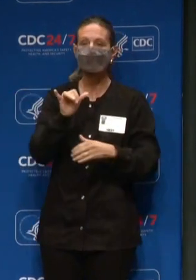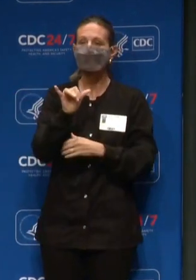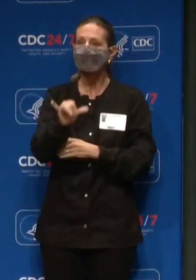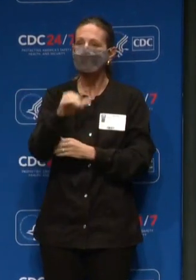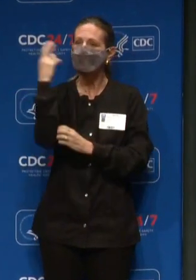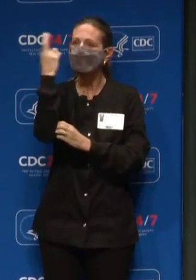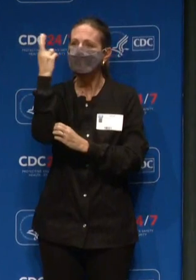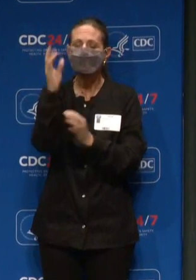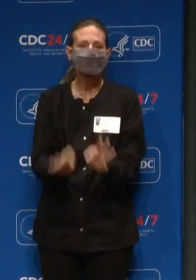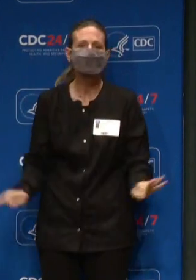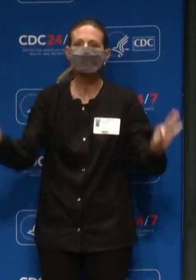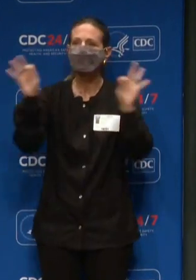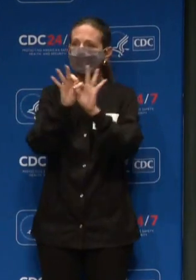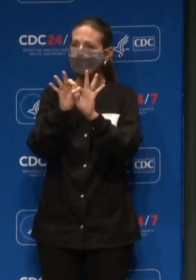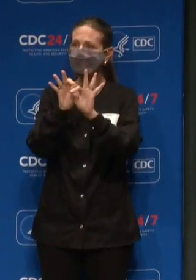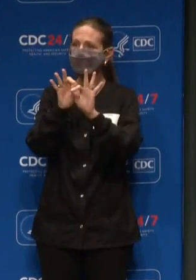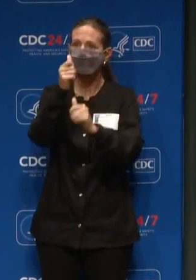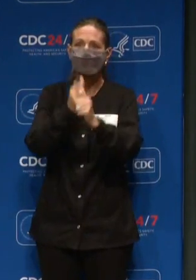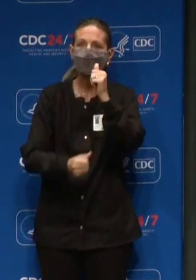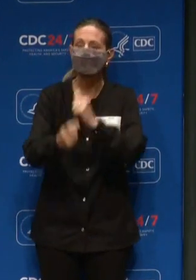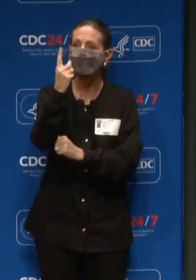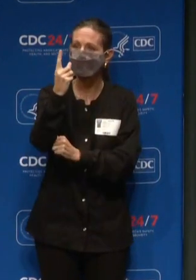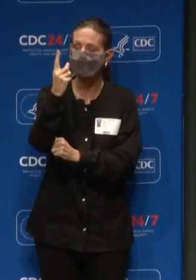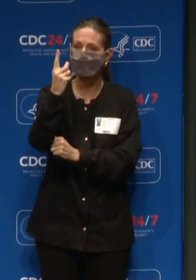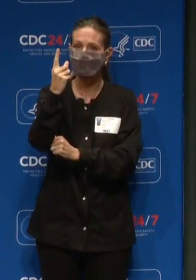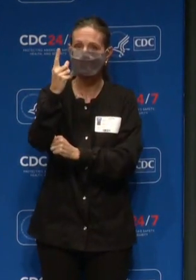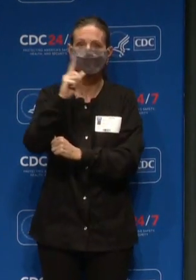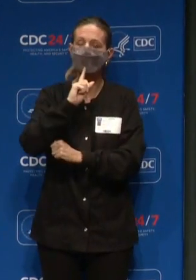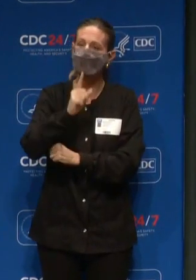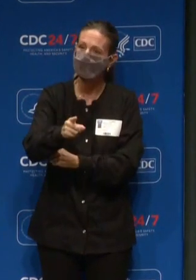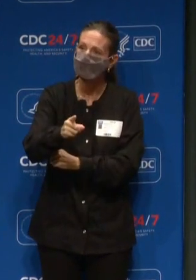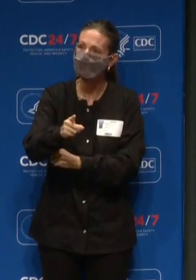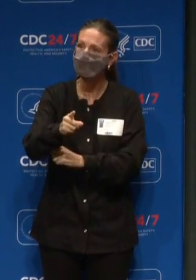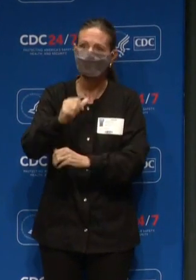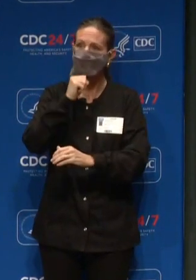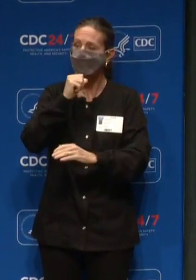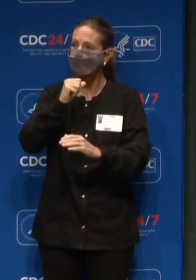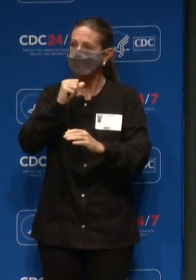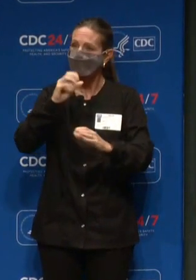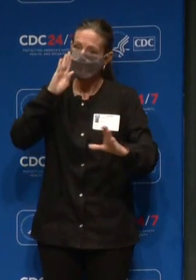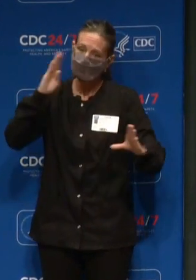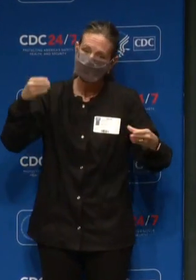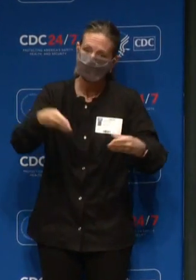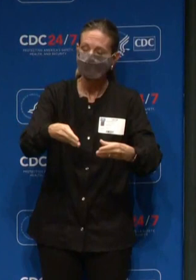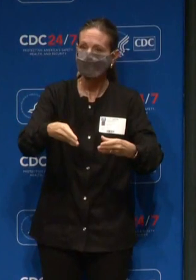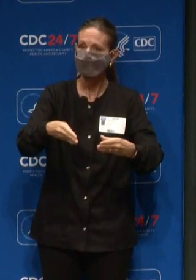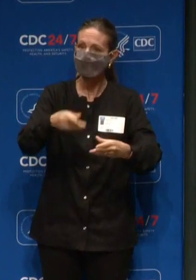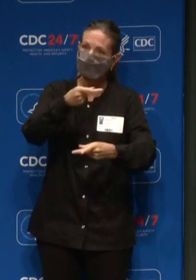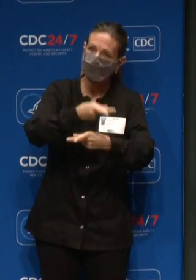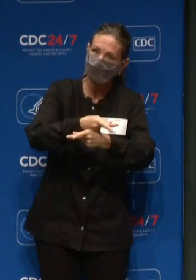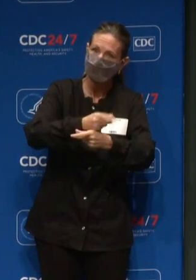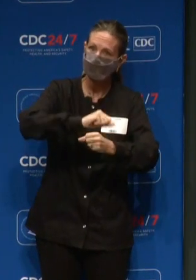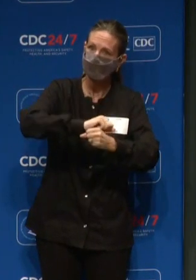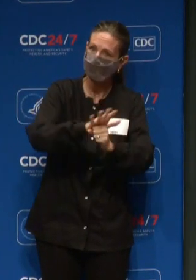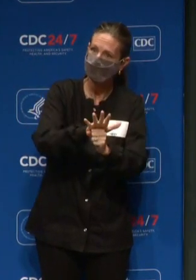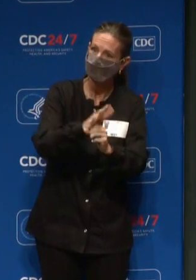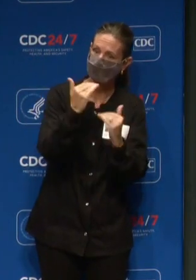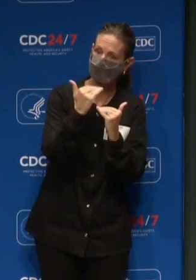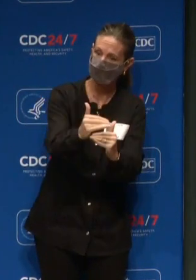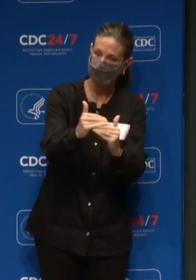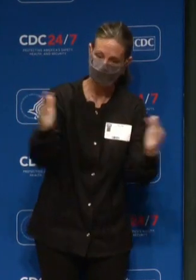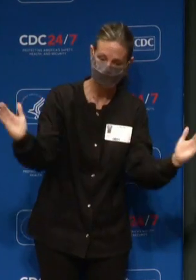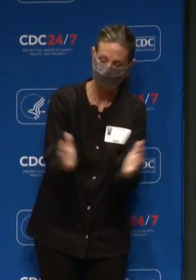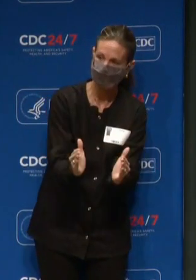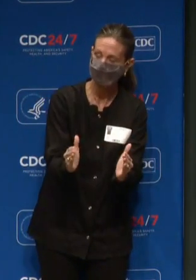important that all of us remain diligent in our efforts to defeat this virus and to protect ourselves,